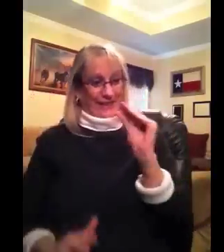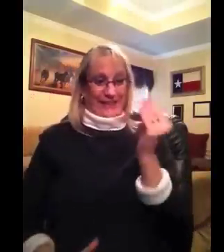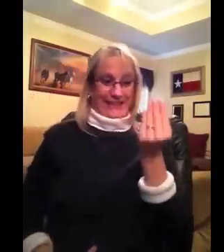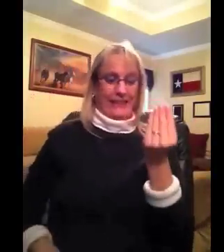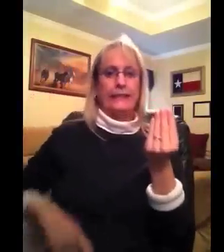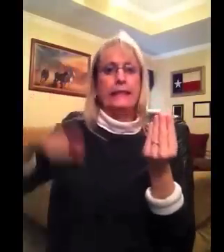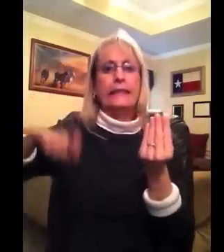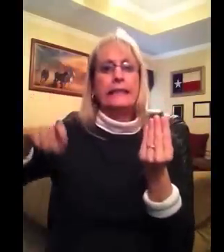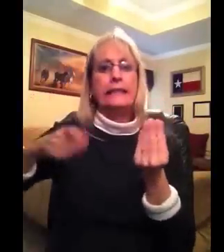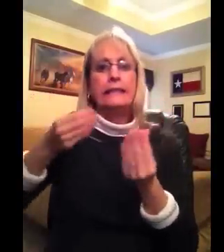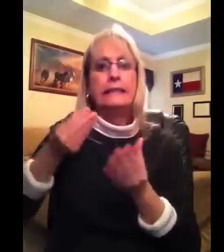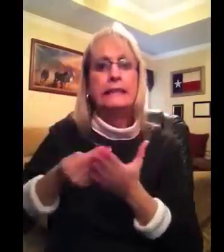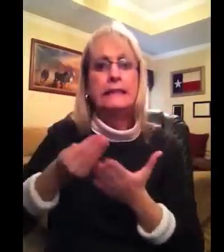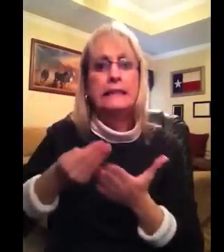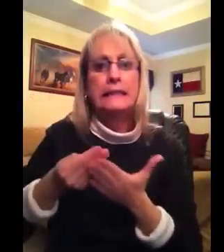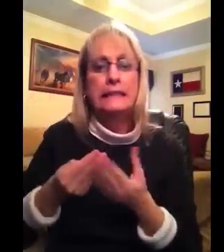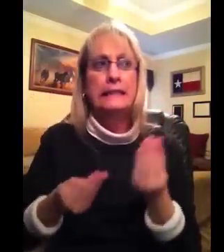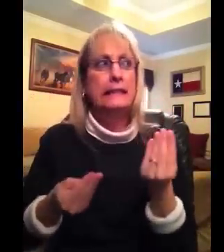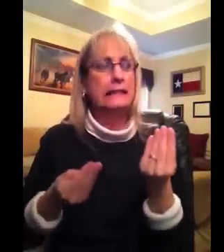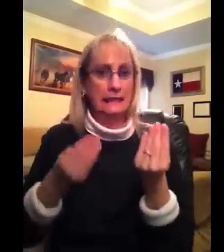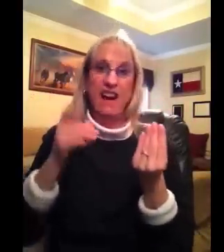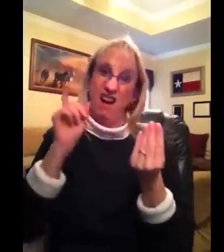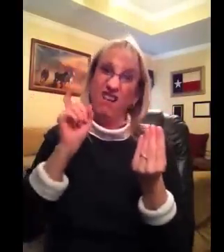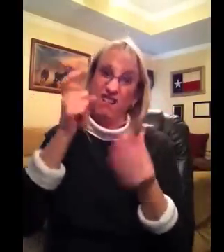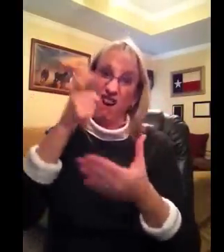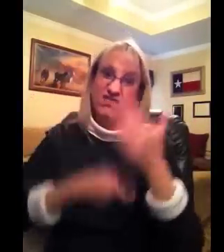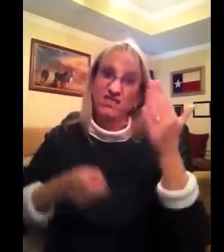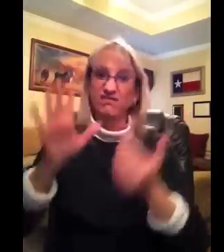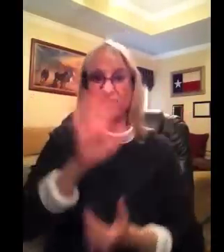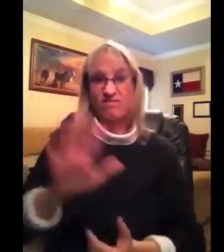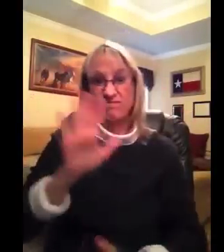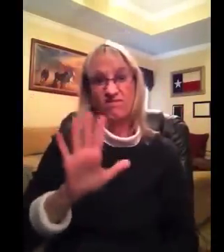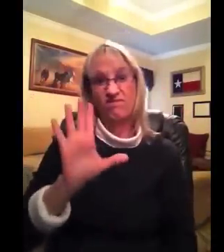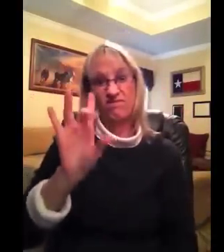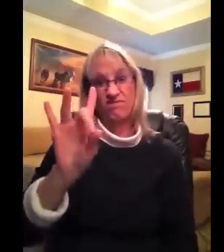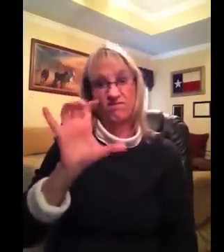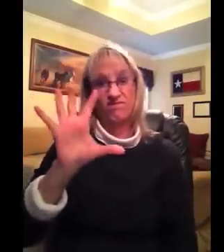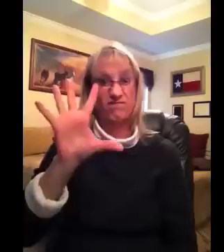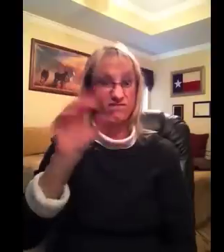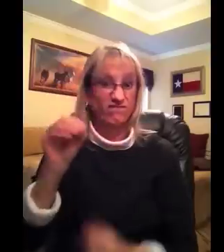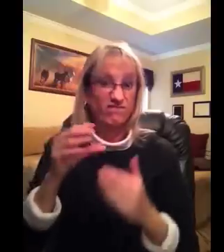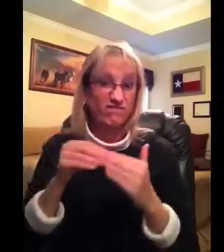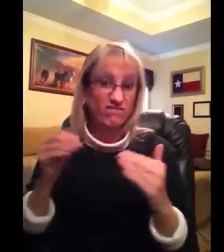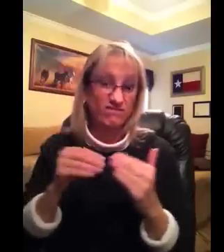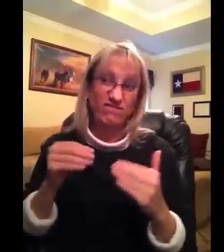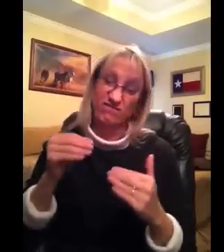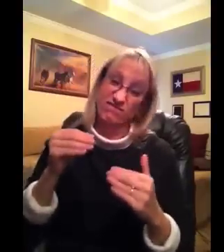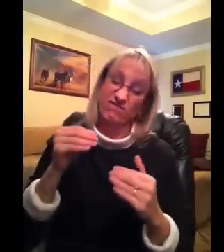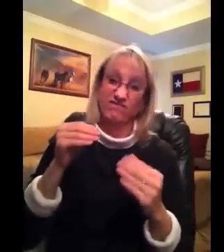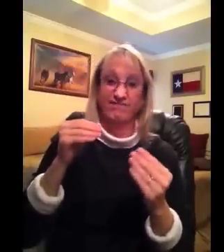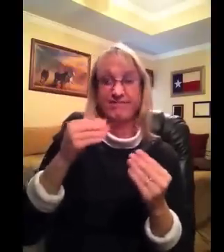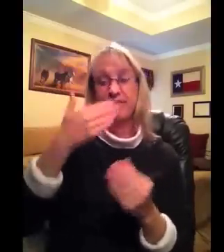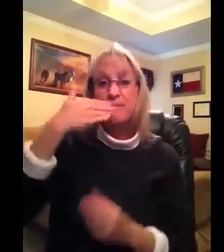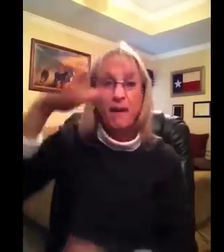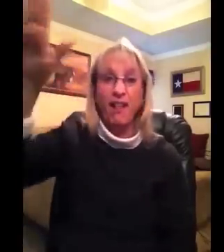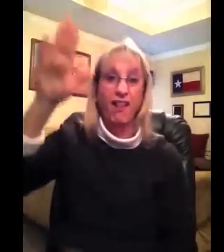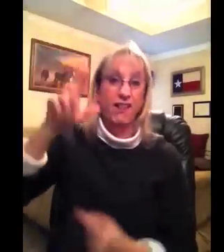When we were finished filling it all out, we needed to include the IRS's fee of